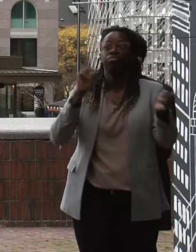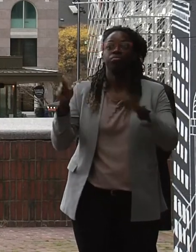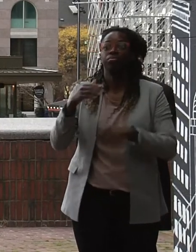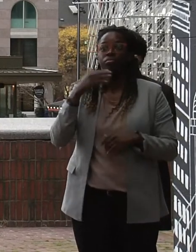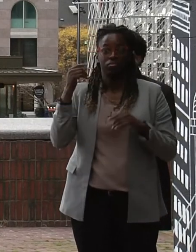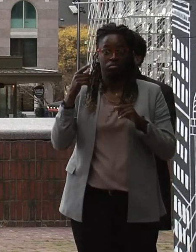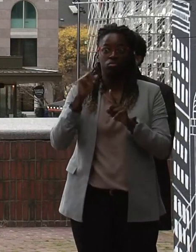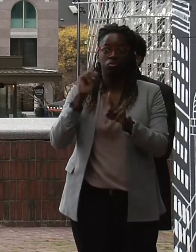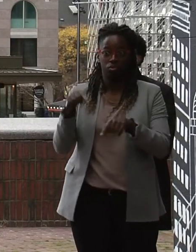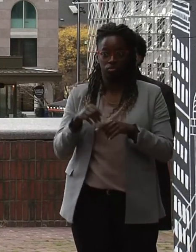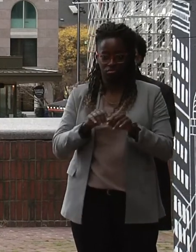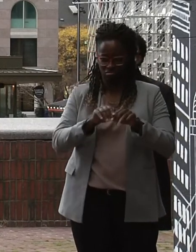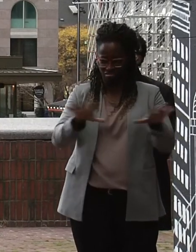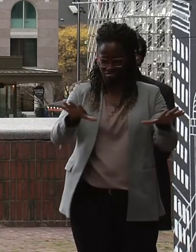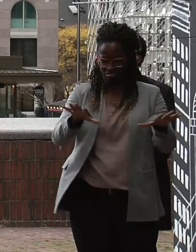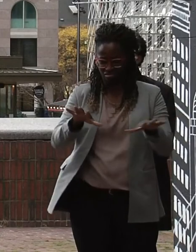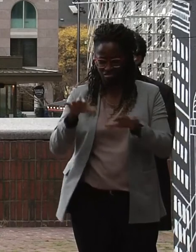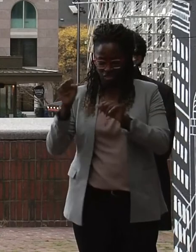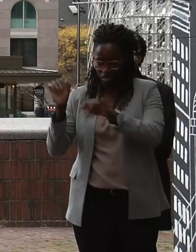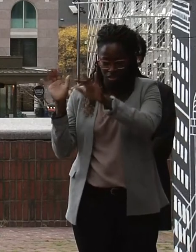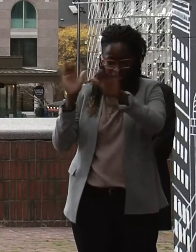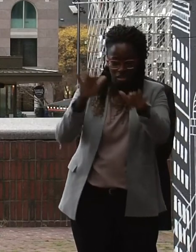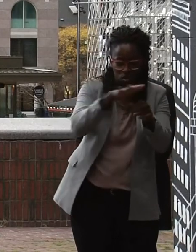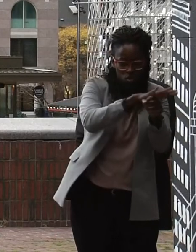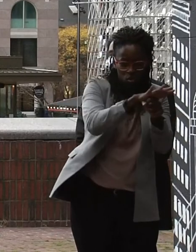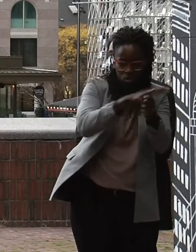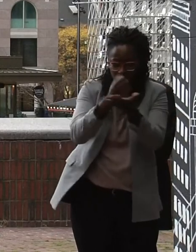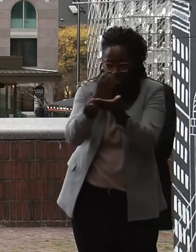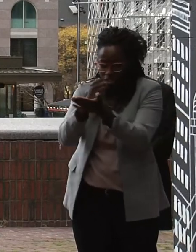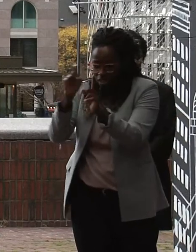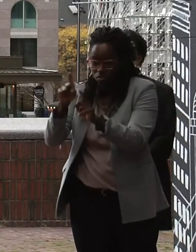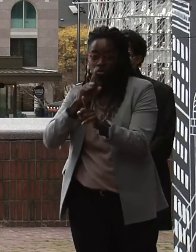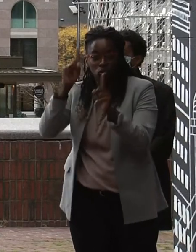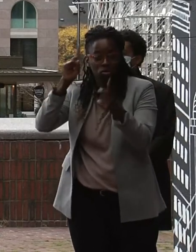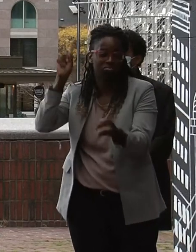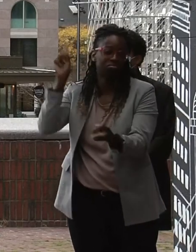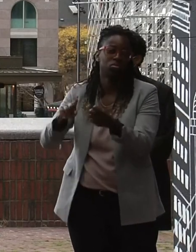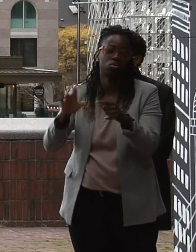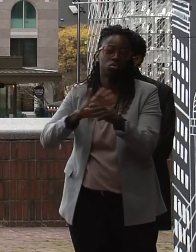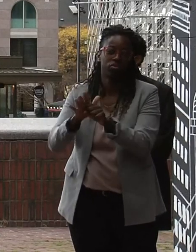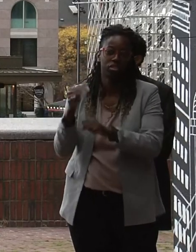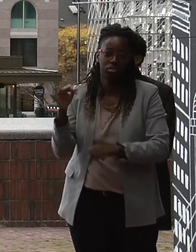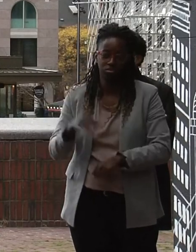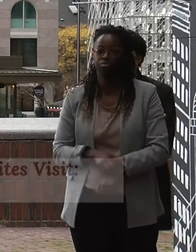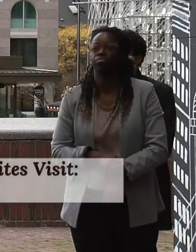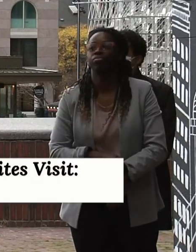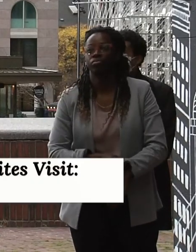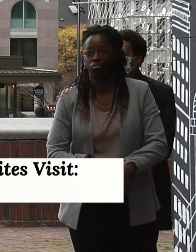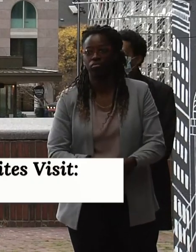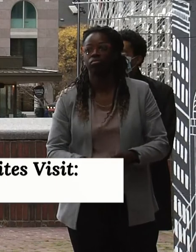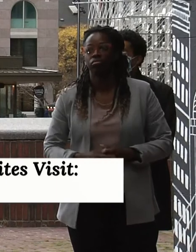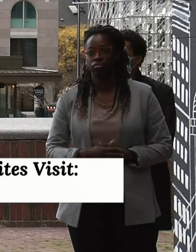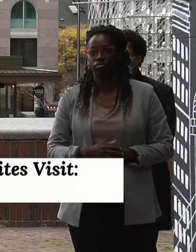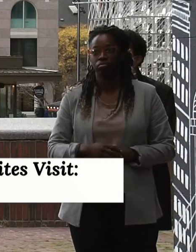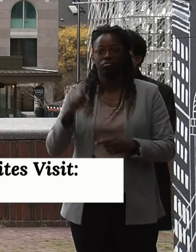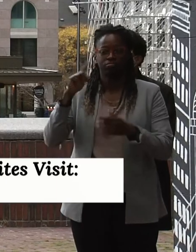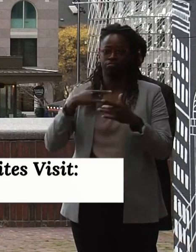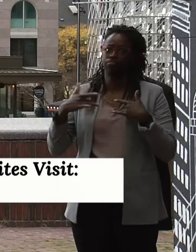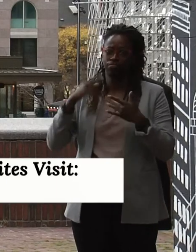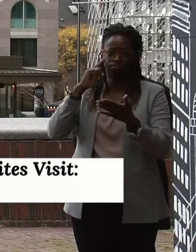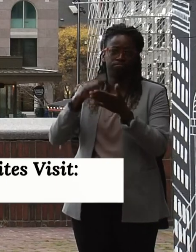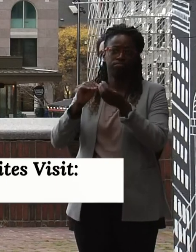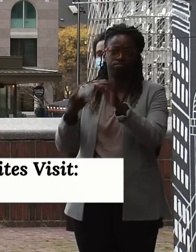spreading and certainly how it is spreading. At the same time, we also saw more positive cases here. Our daily new cases went up